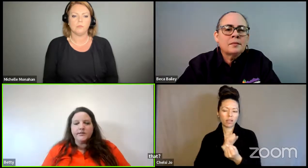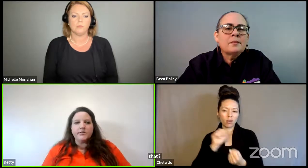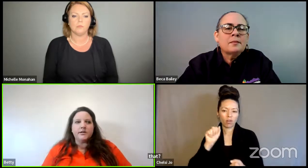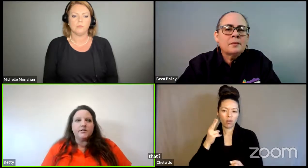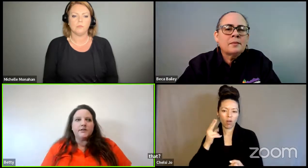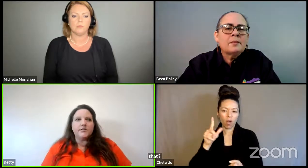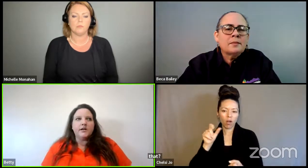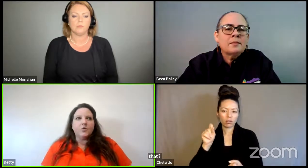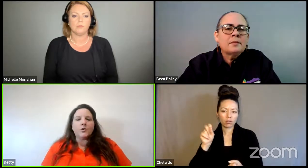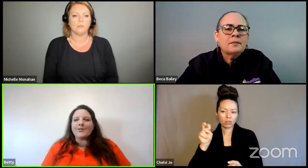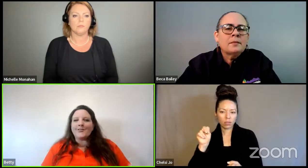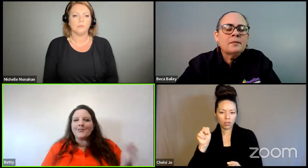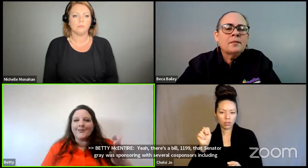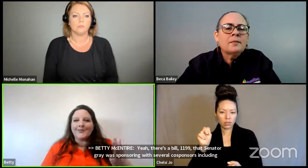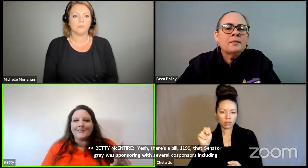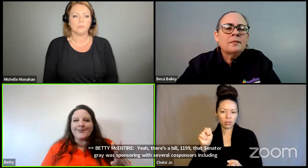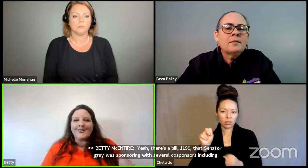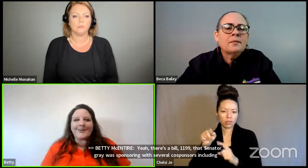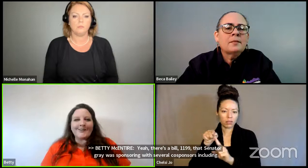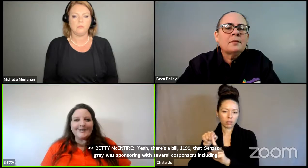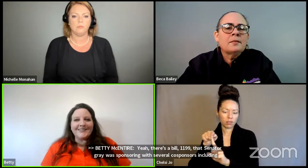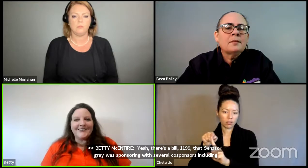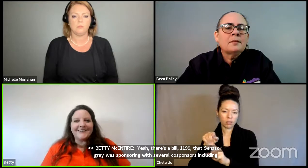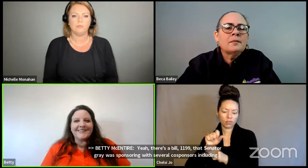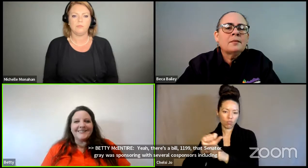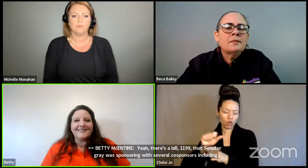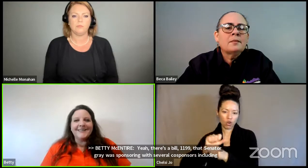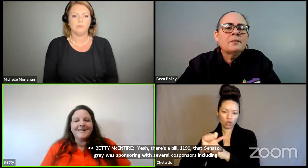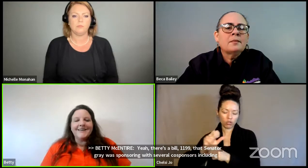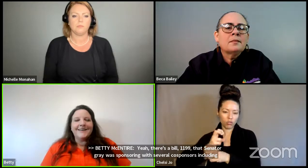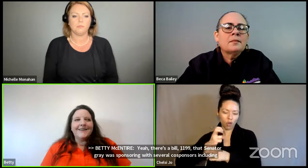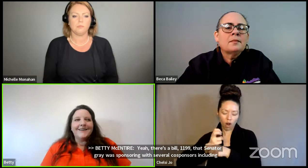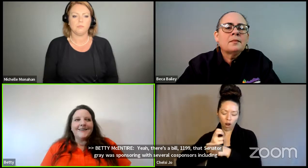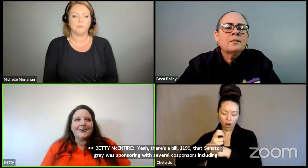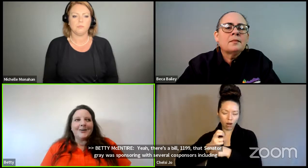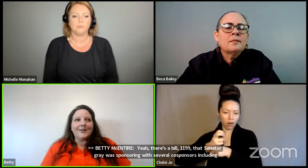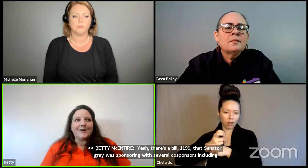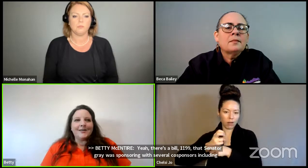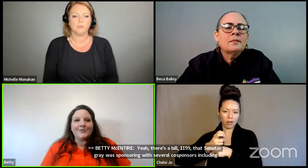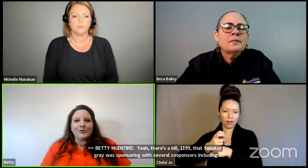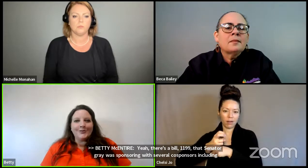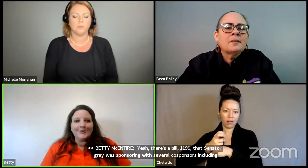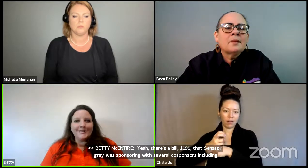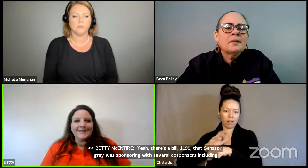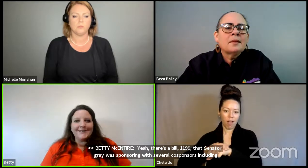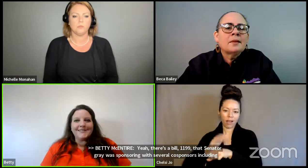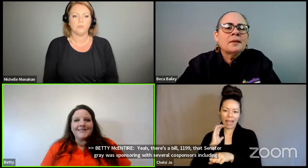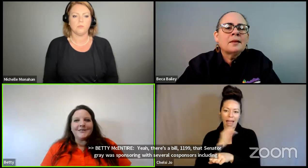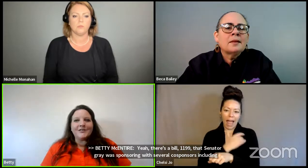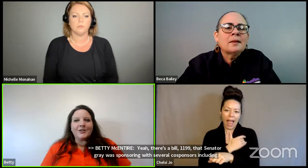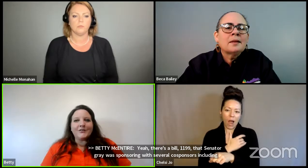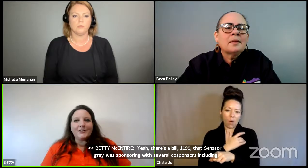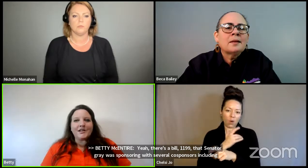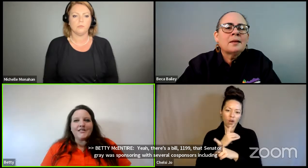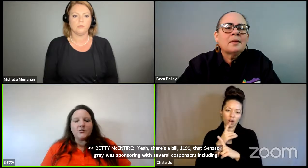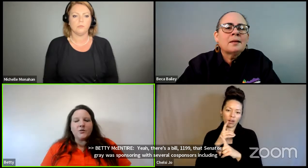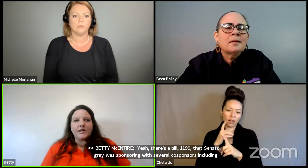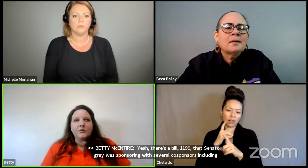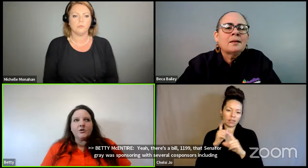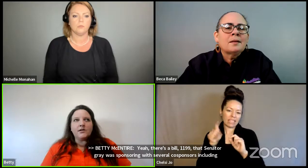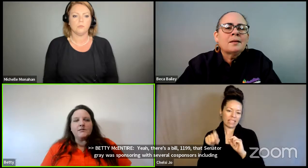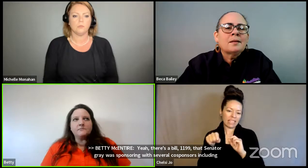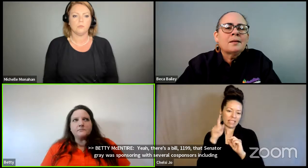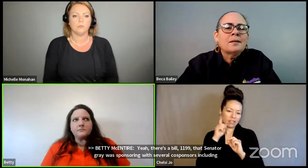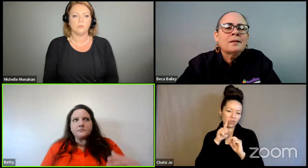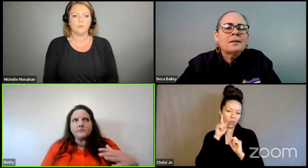who works very hard on our issues related to the deaf and hard of hearing and